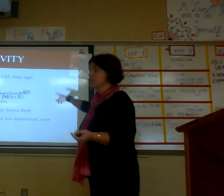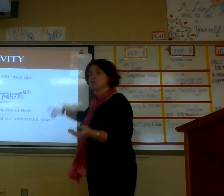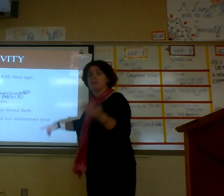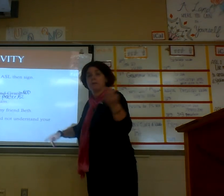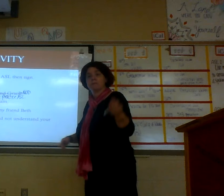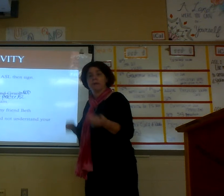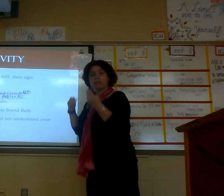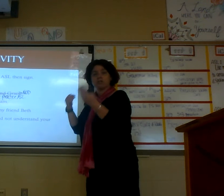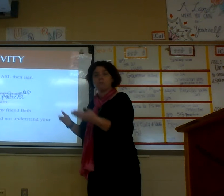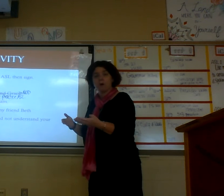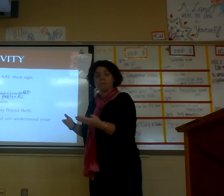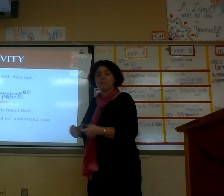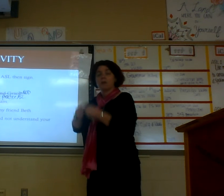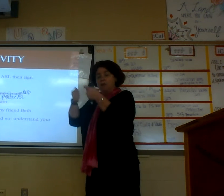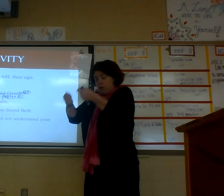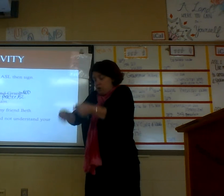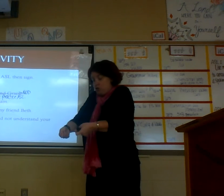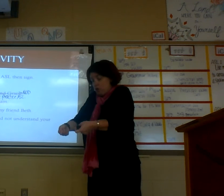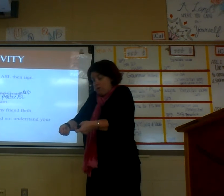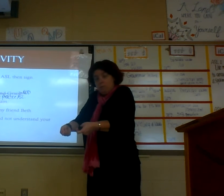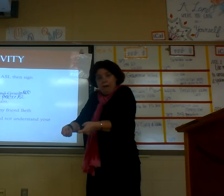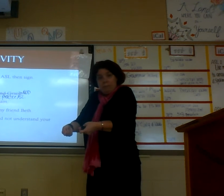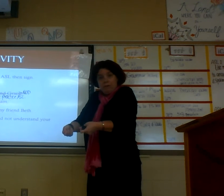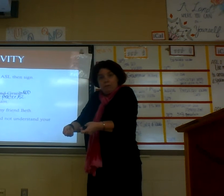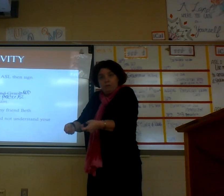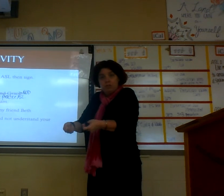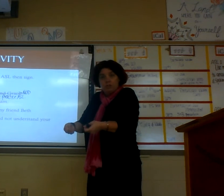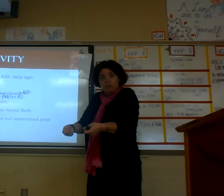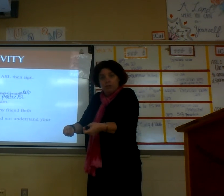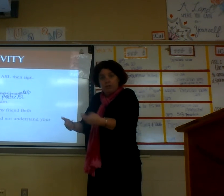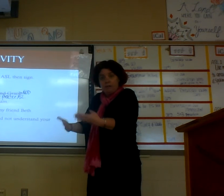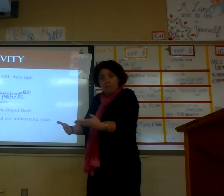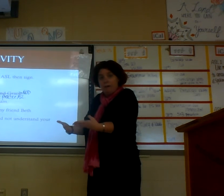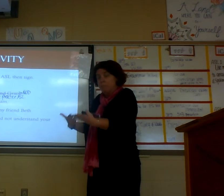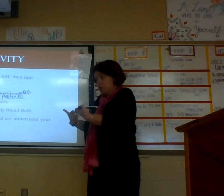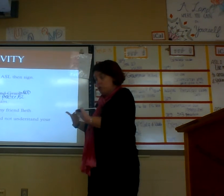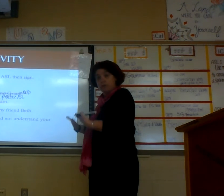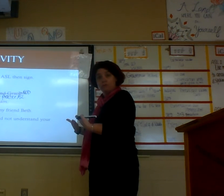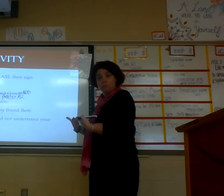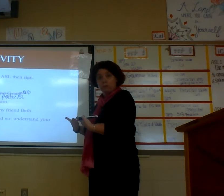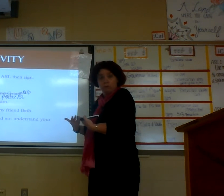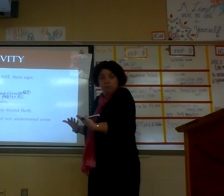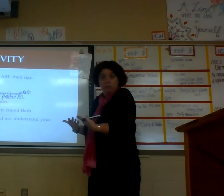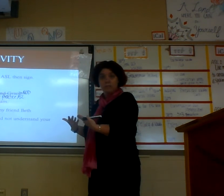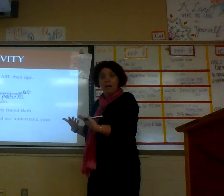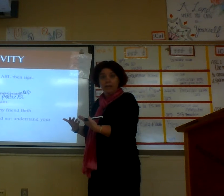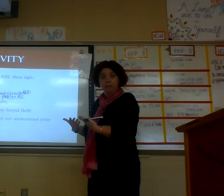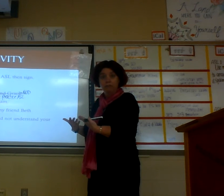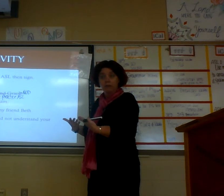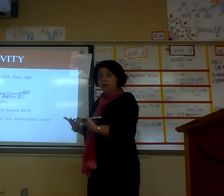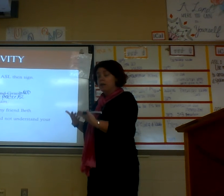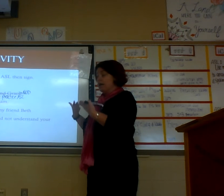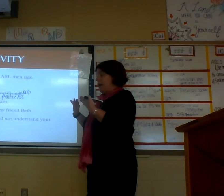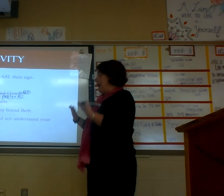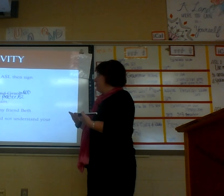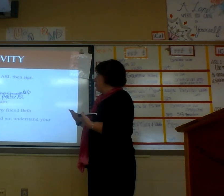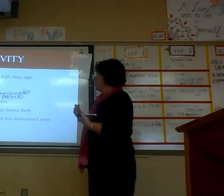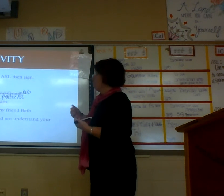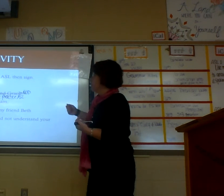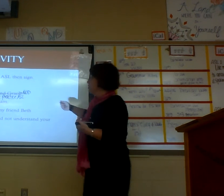you come up to my desk tomorrow. Show me your paper when it's your turn. You're gonna have your paper so you can sign, and then you're going